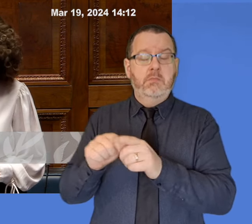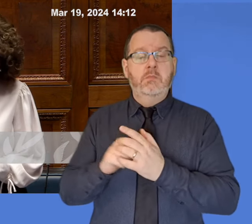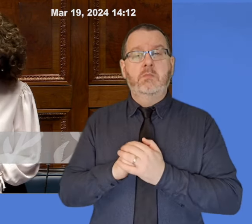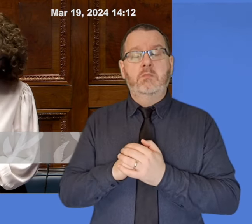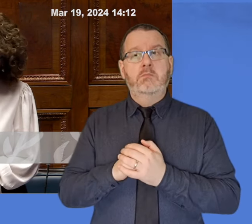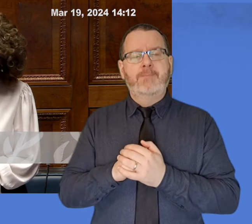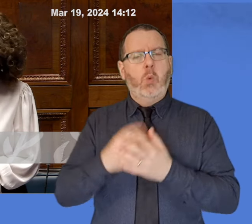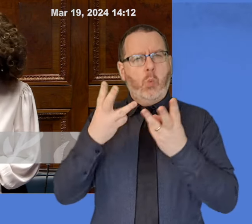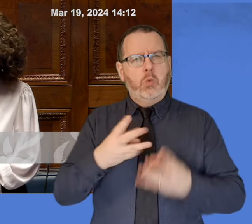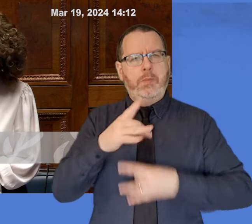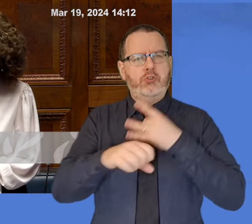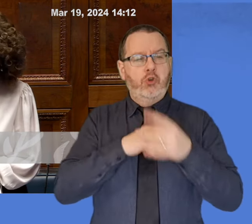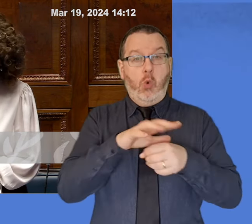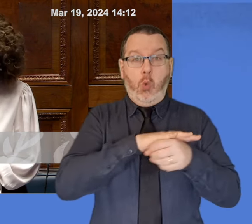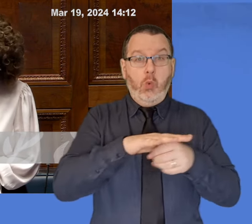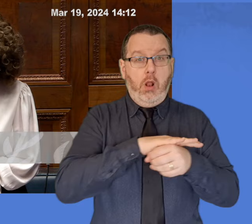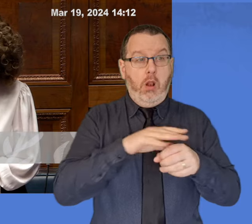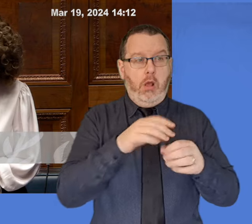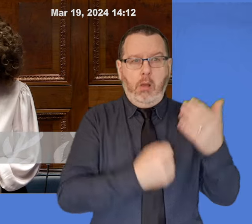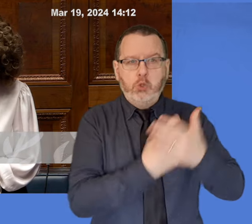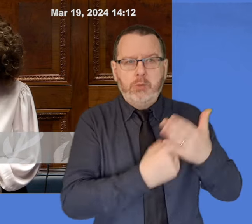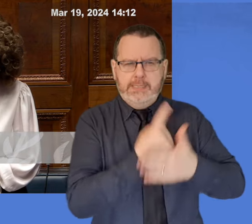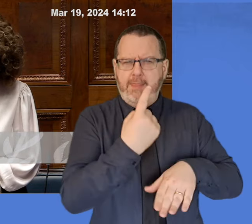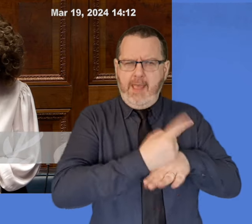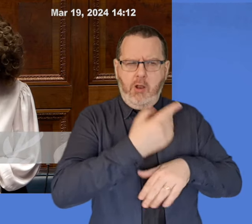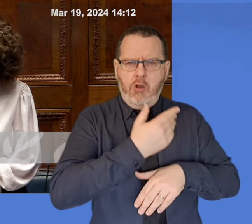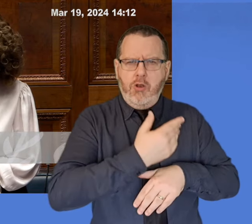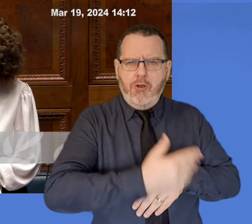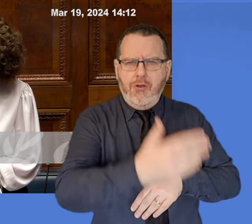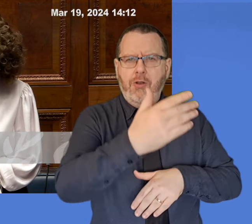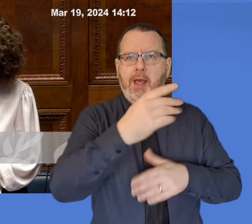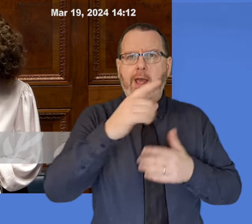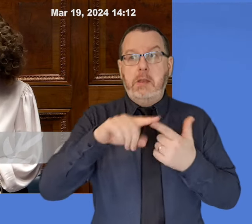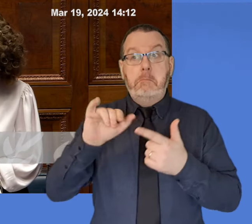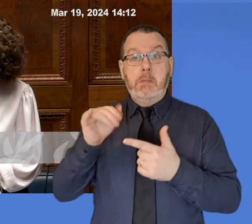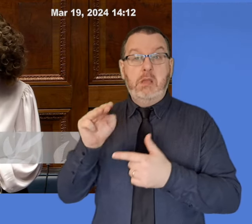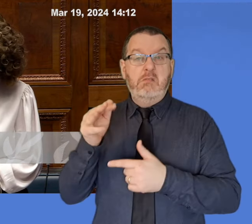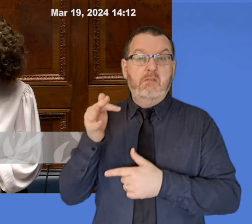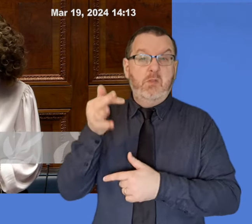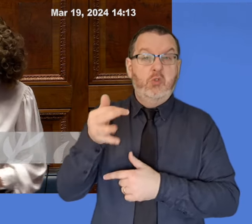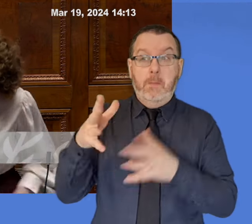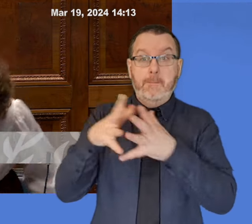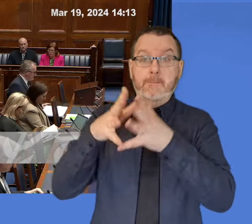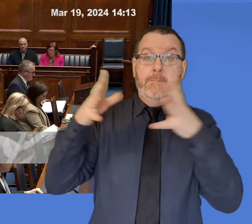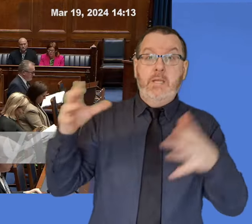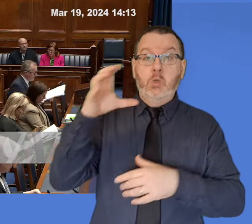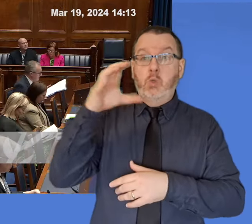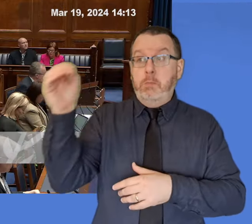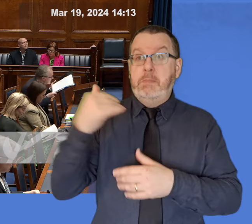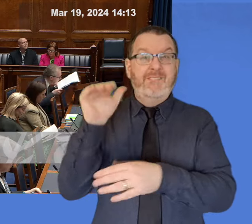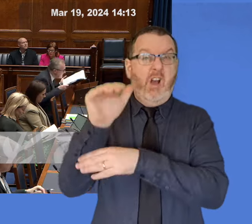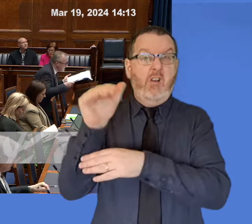opportunities, in conjunction with the potential opportunities that big companies and indeed FDI may bring? Yes,